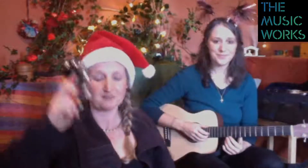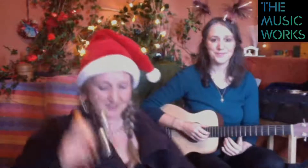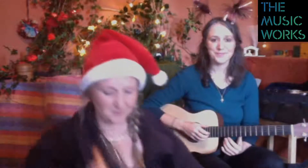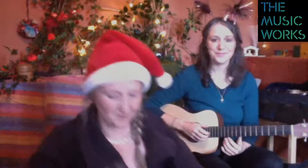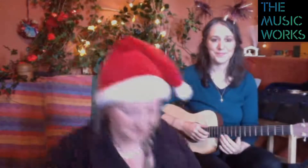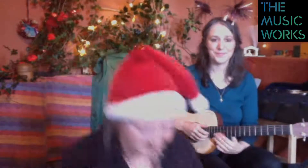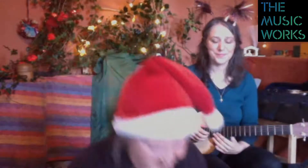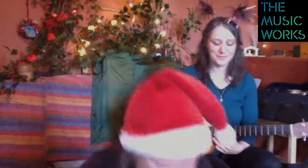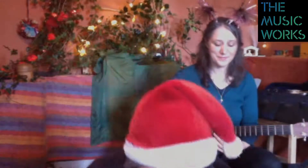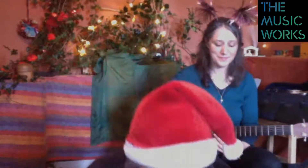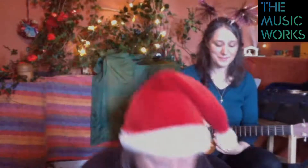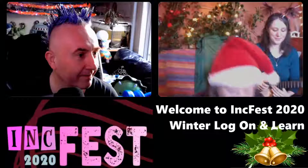one.